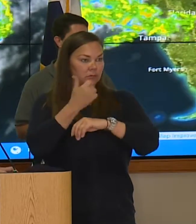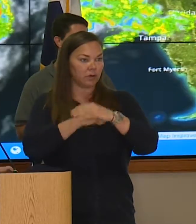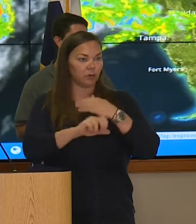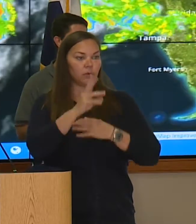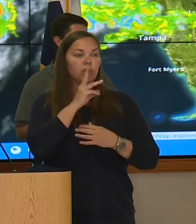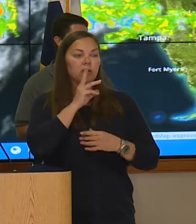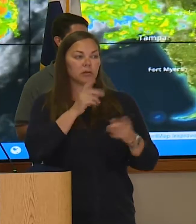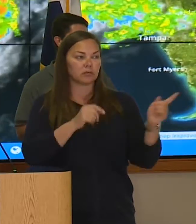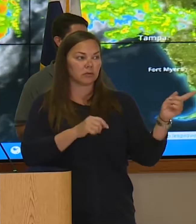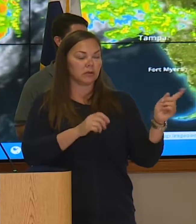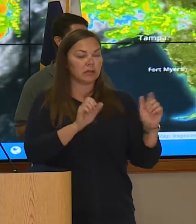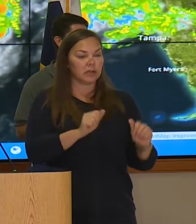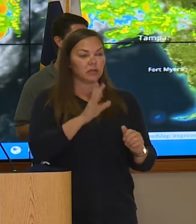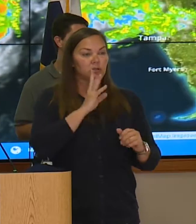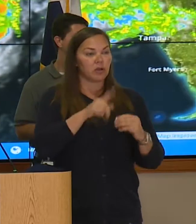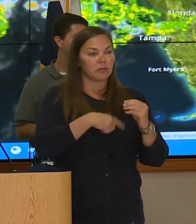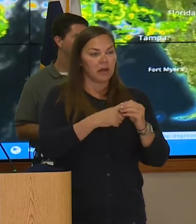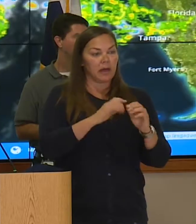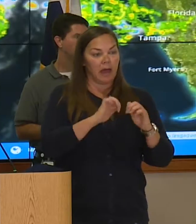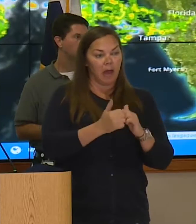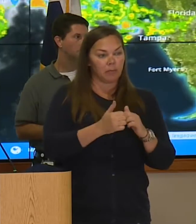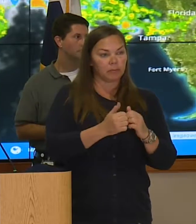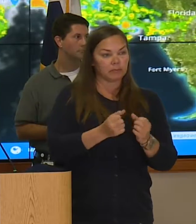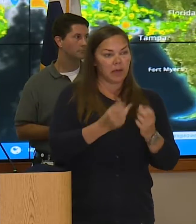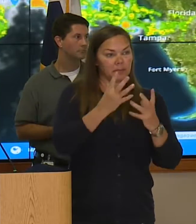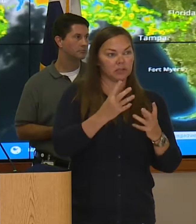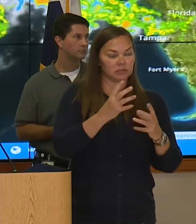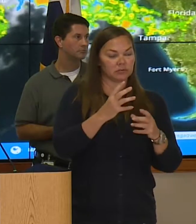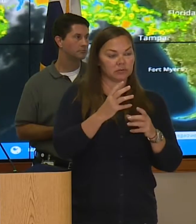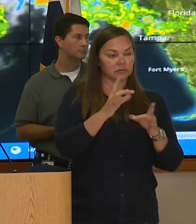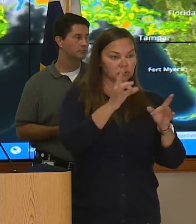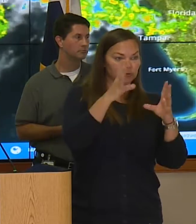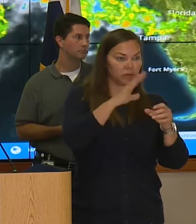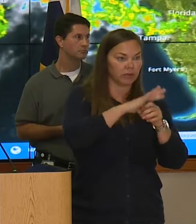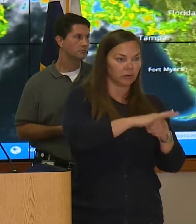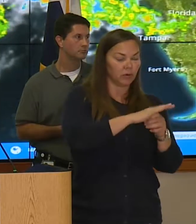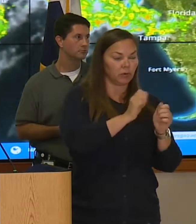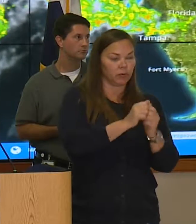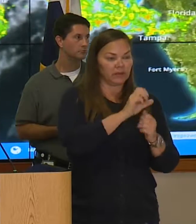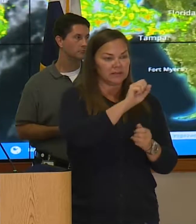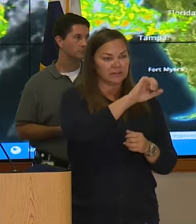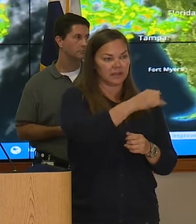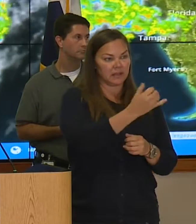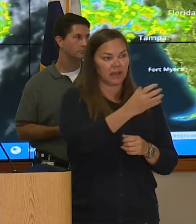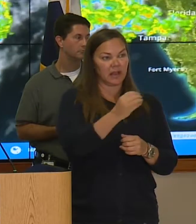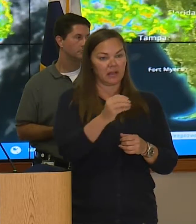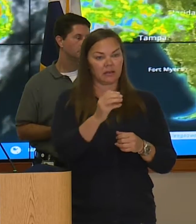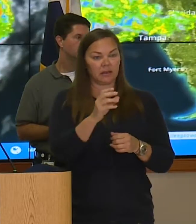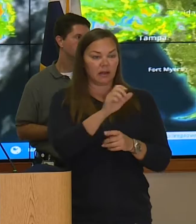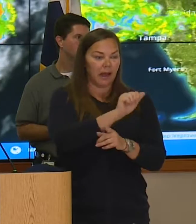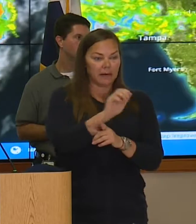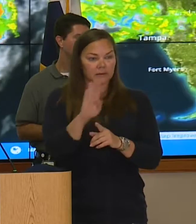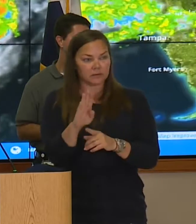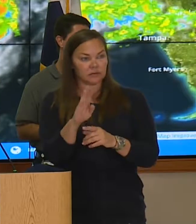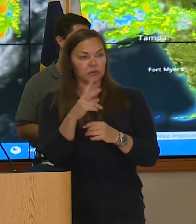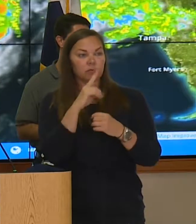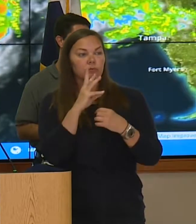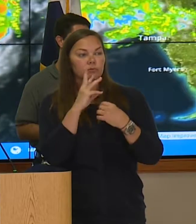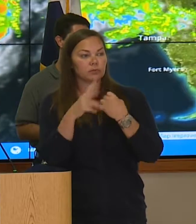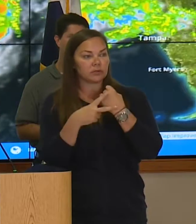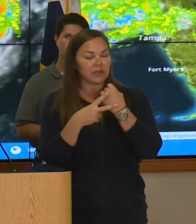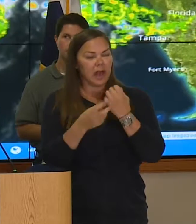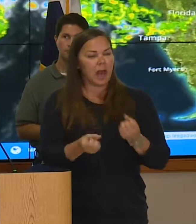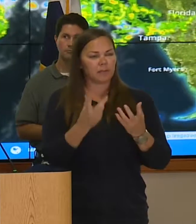much of the strain having to deal with the crisis on the San Jacinto at the same time you're having to deal with the crisis on the reservoirs is placing on